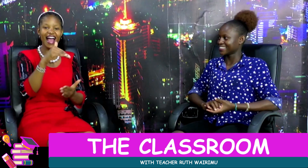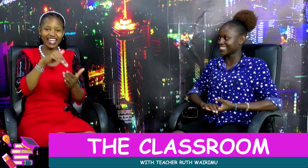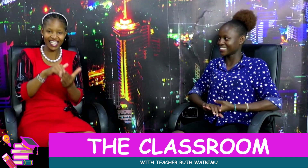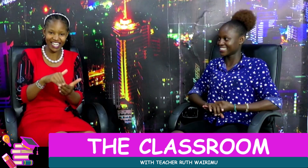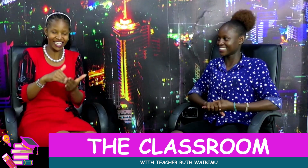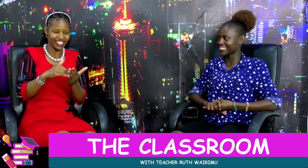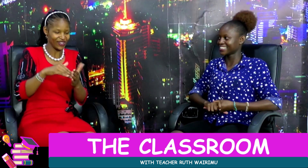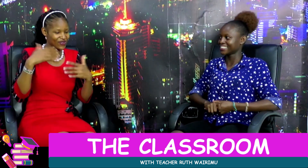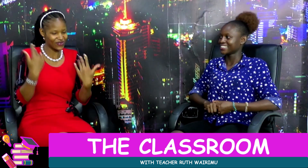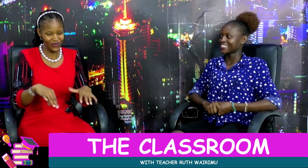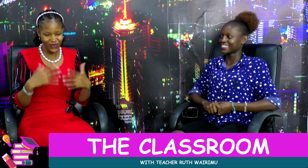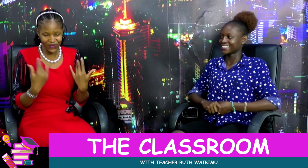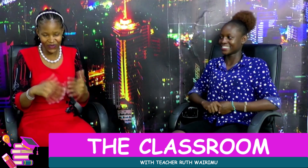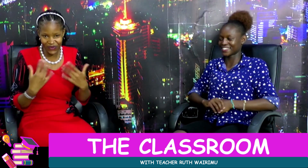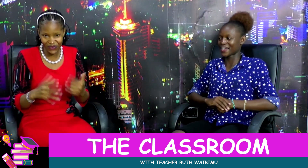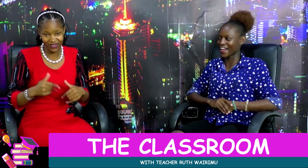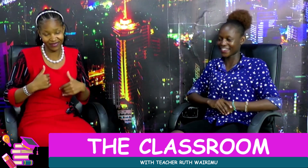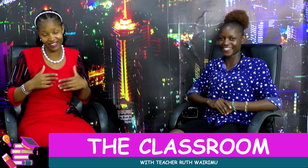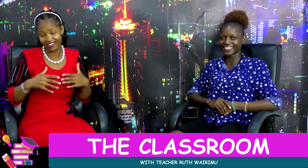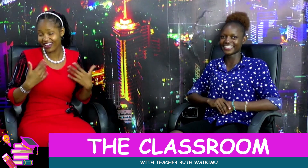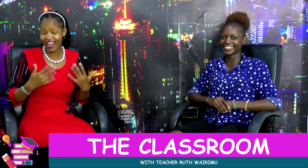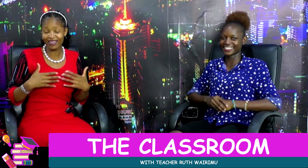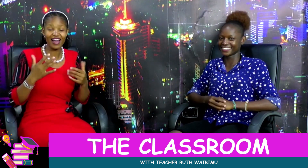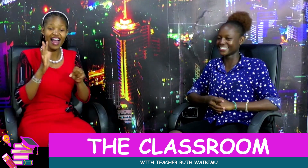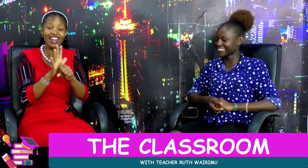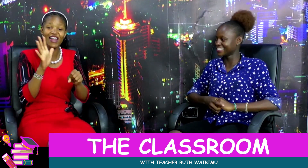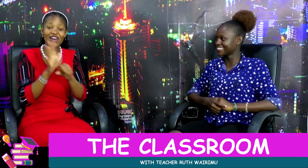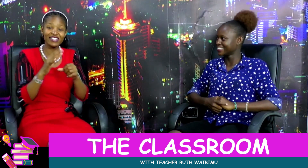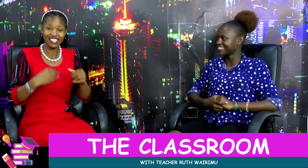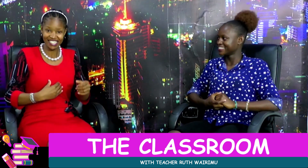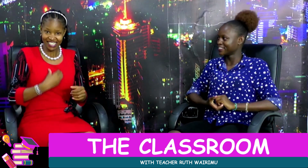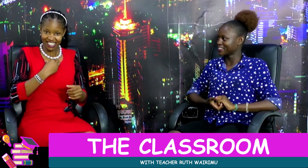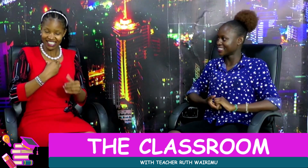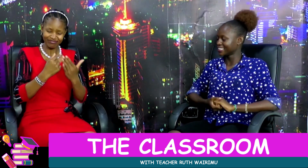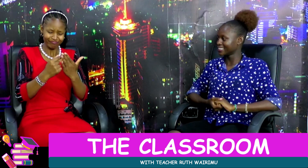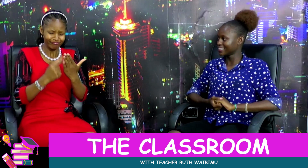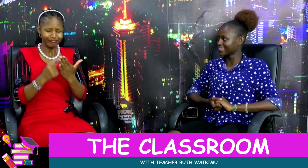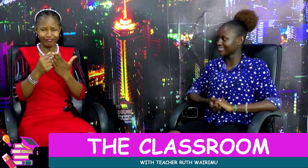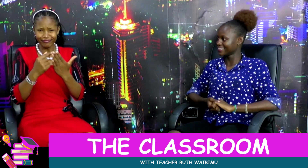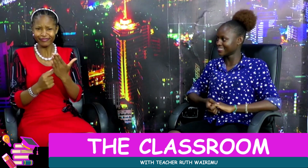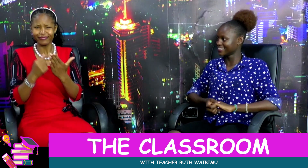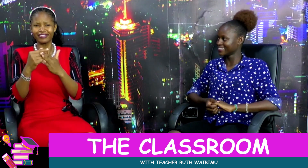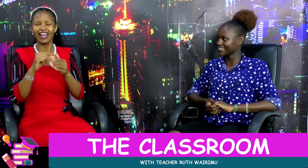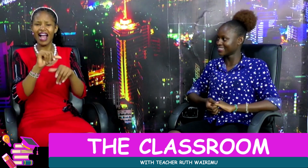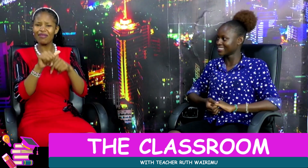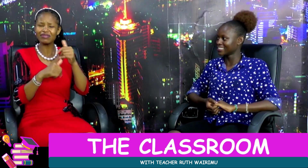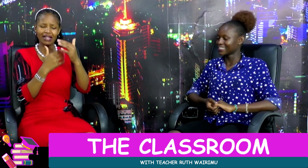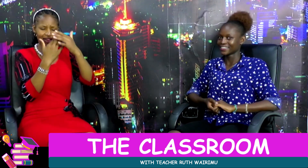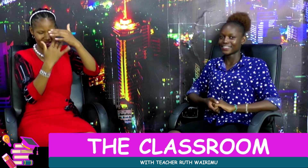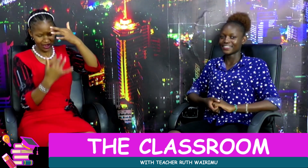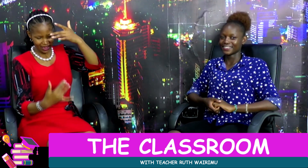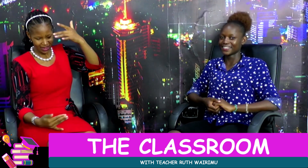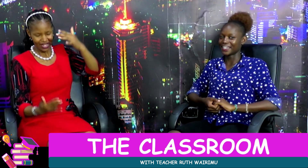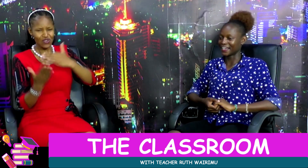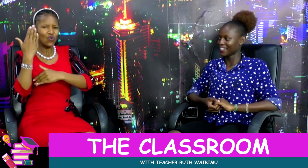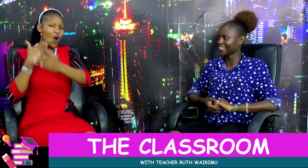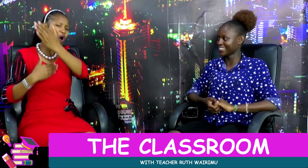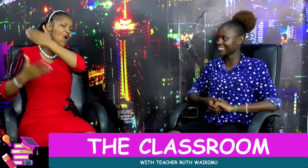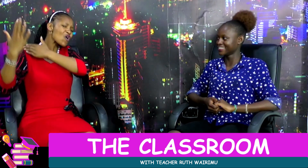And welcome back from that short break. I'm really happy to have this discussion with our guest today. We have really